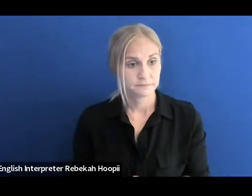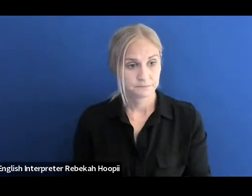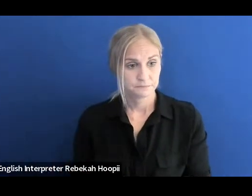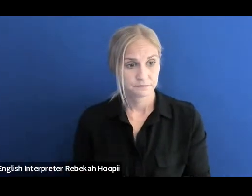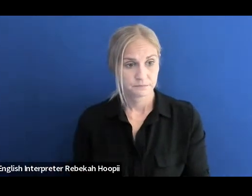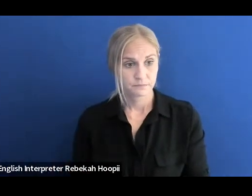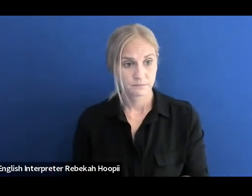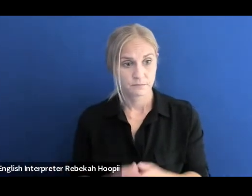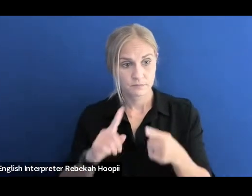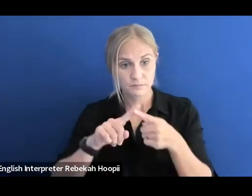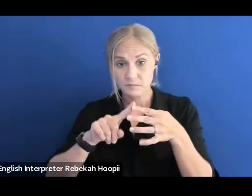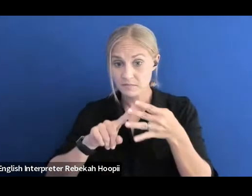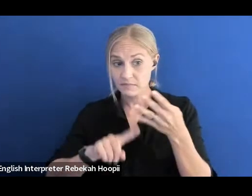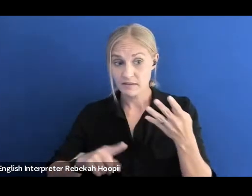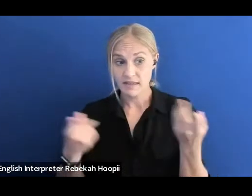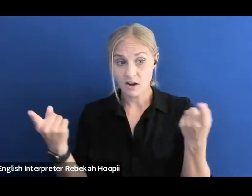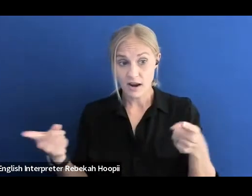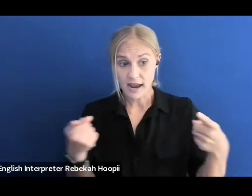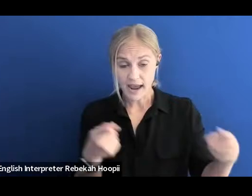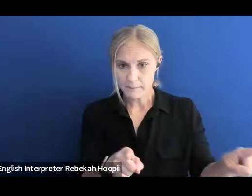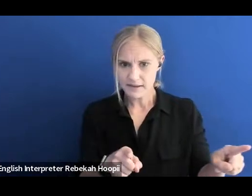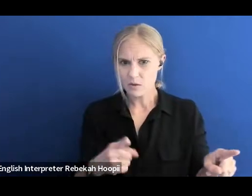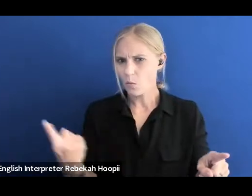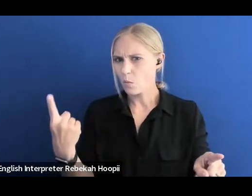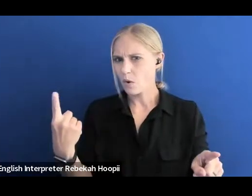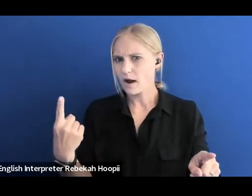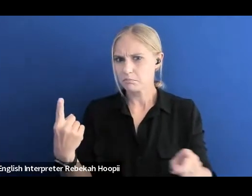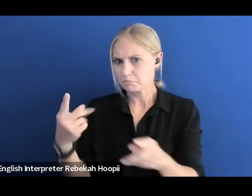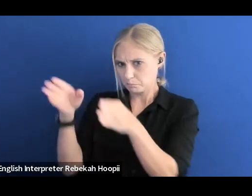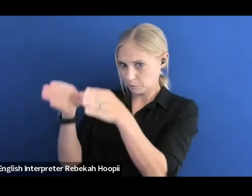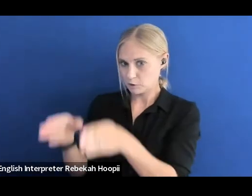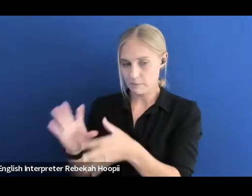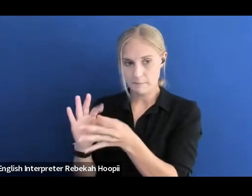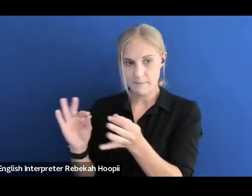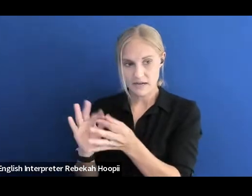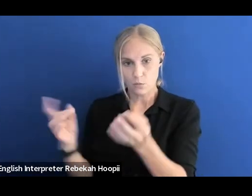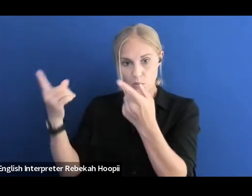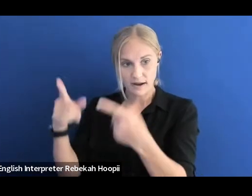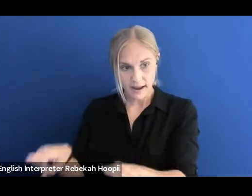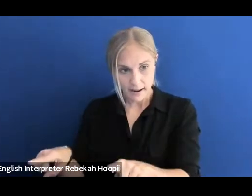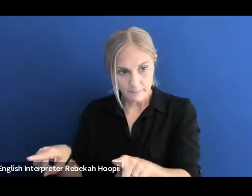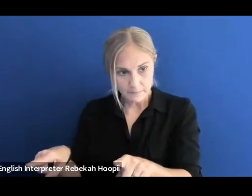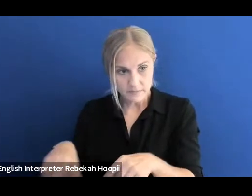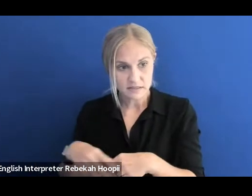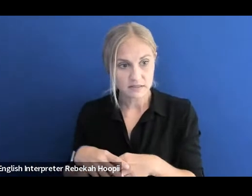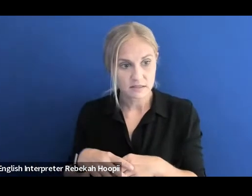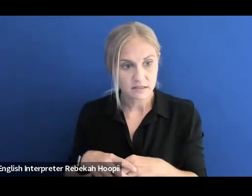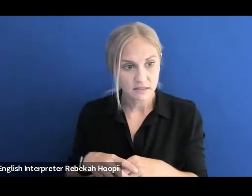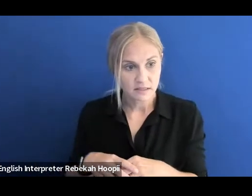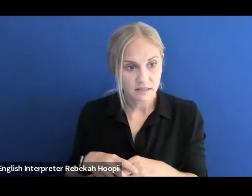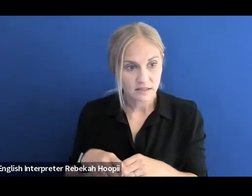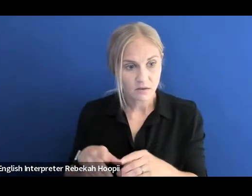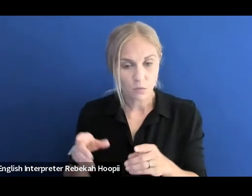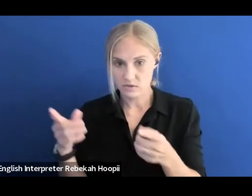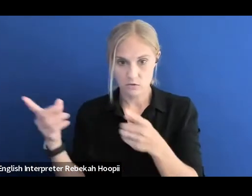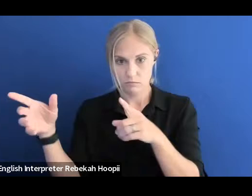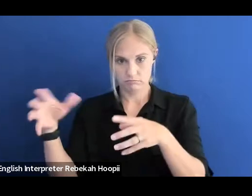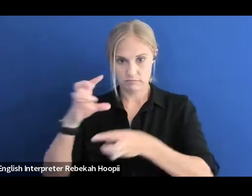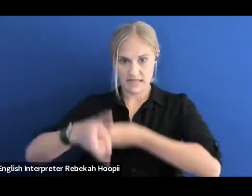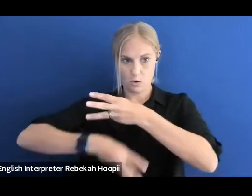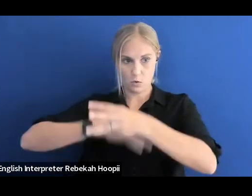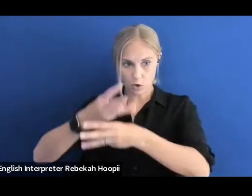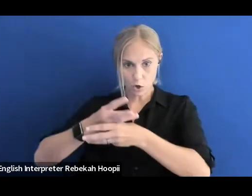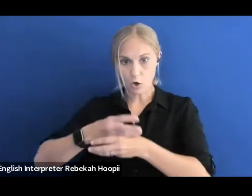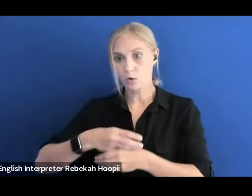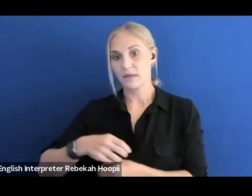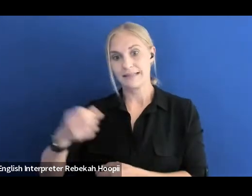The things that are happening right now, I think, is something that the brother brought up about what's happening in terms of chinning up on these issues in the South Pacific and